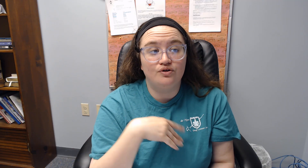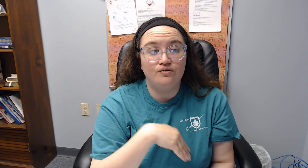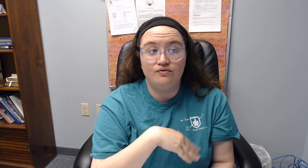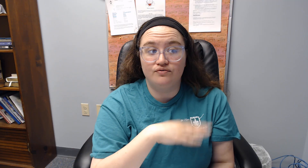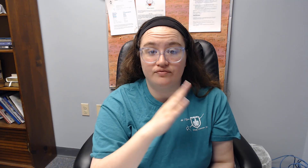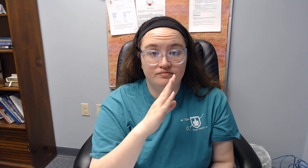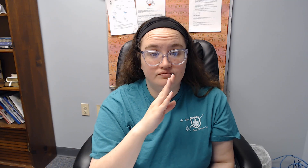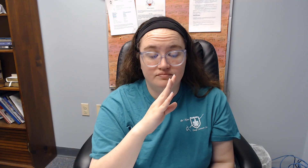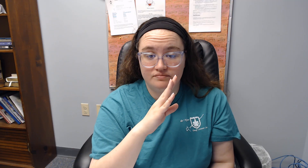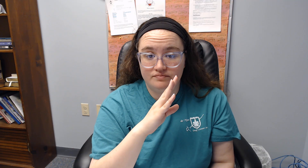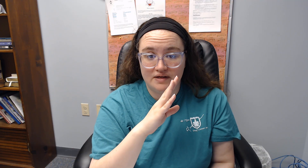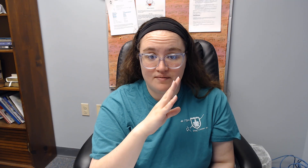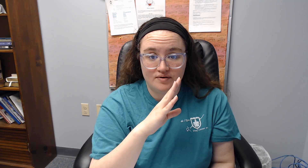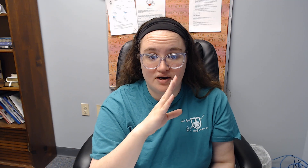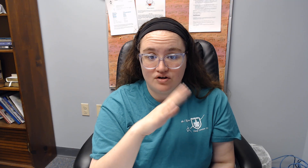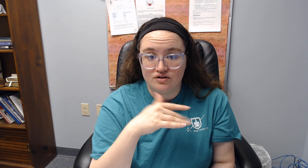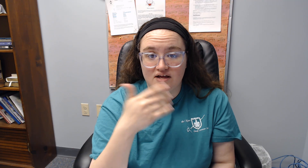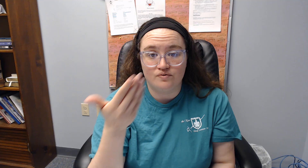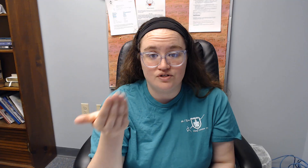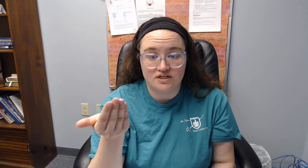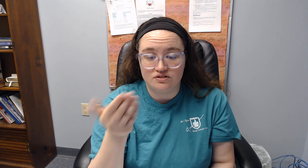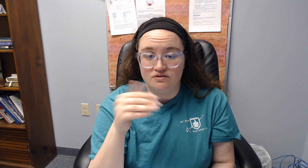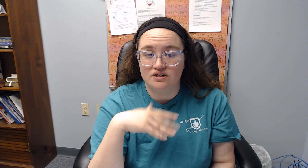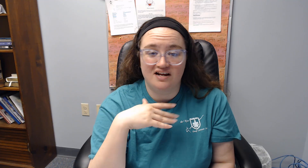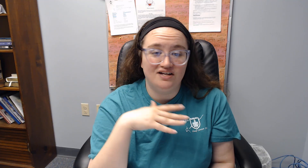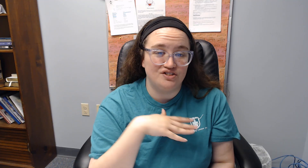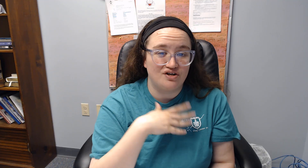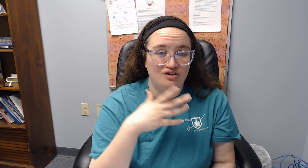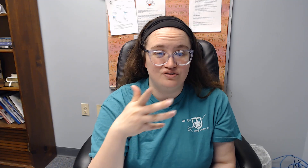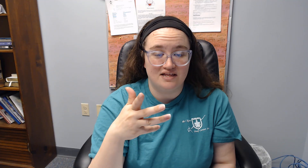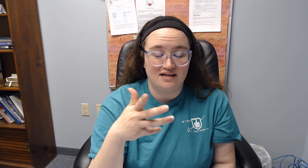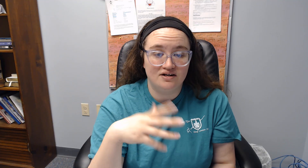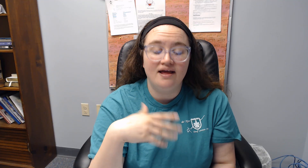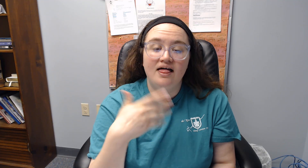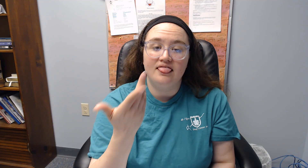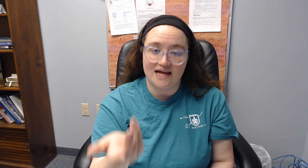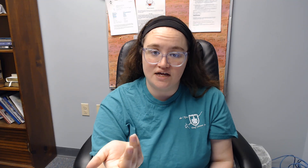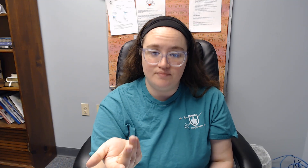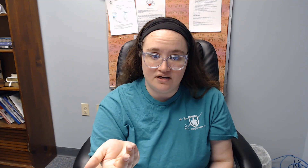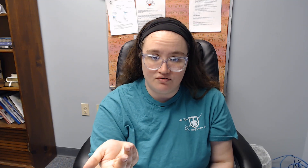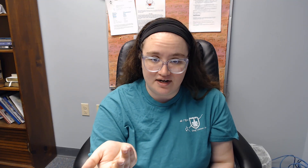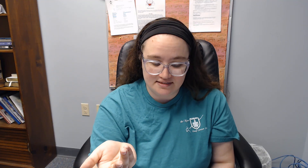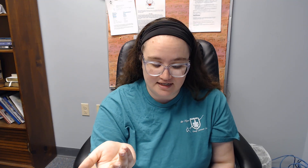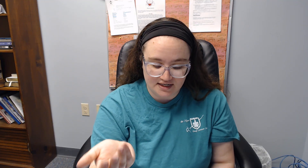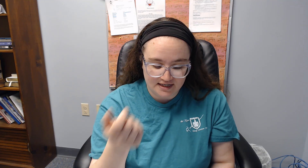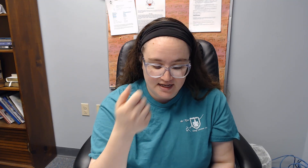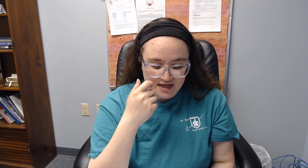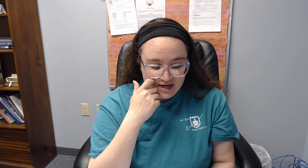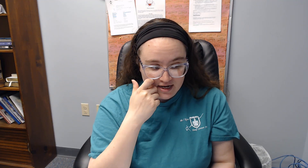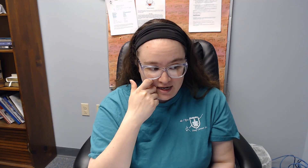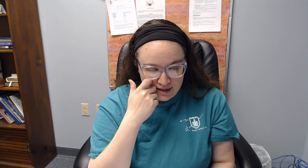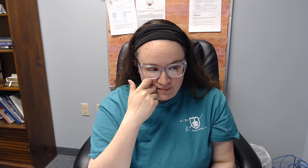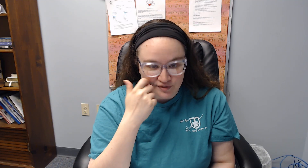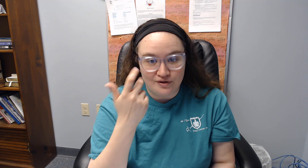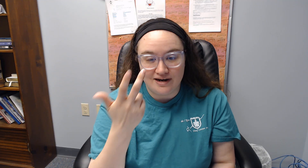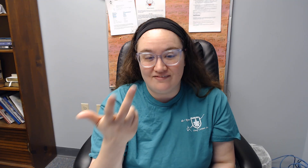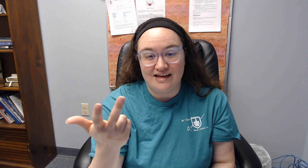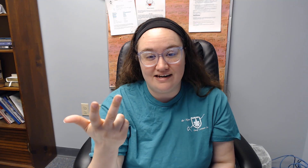you've been able to hear all your life, once you get to a certain age, you start losing that hearing. That could be hereditary. You could have a head